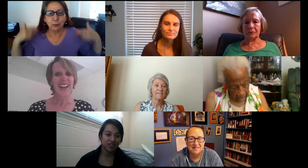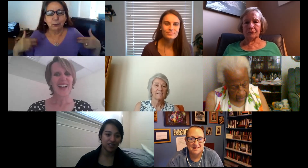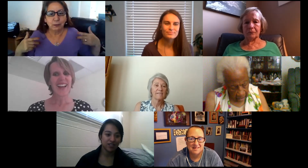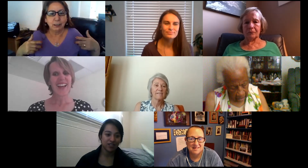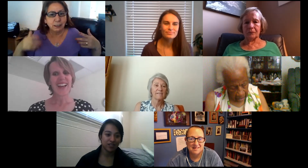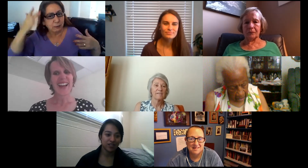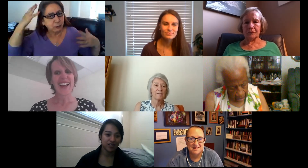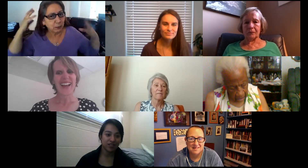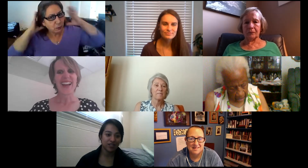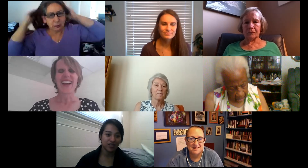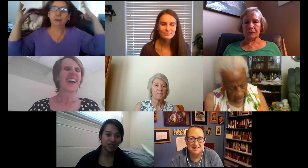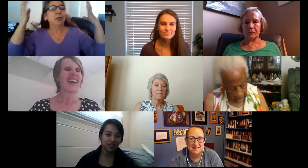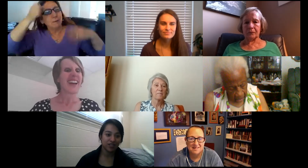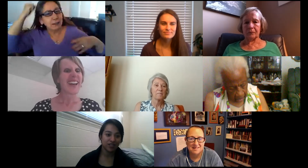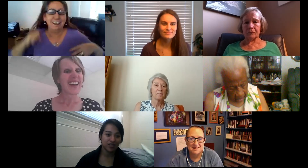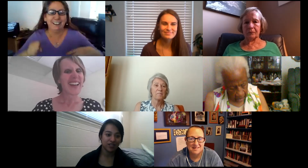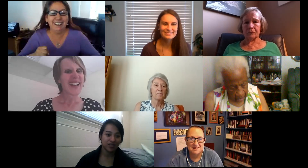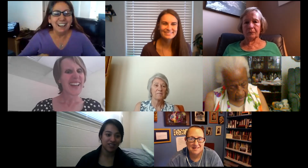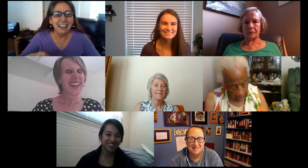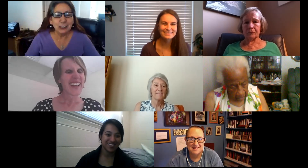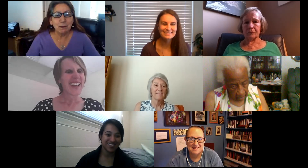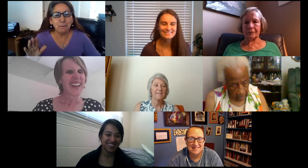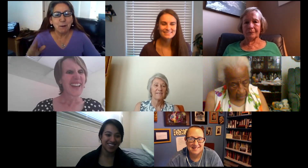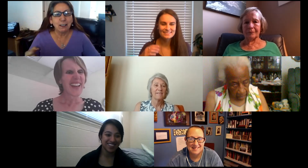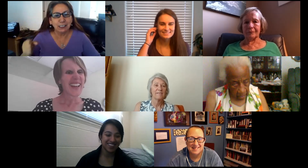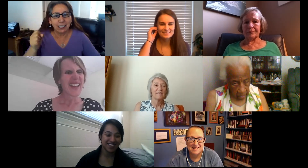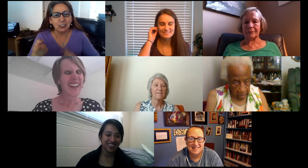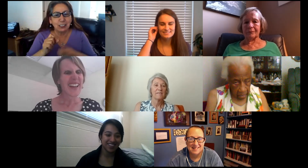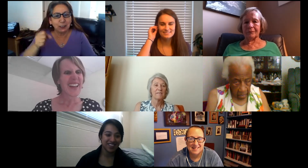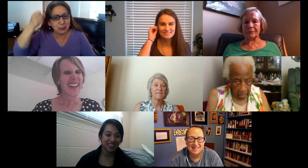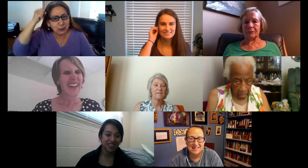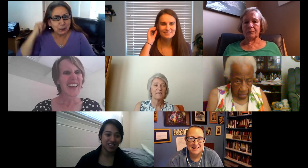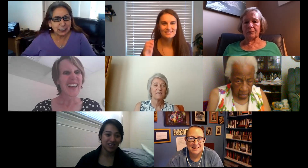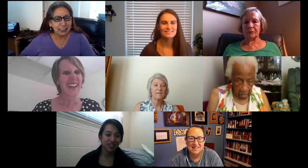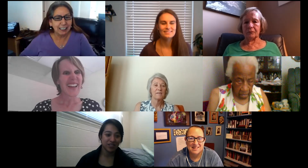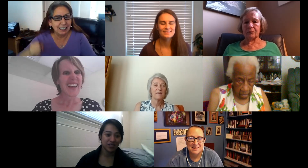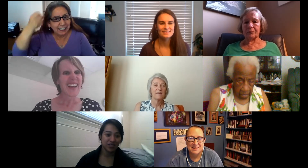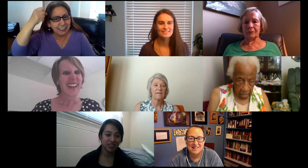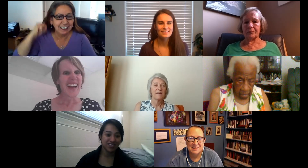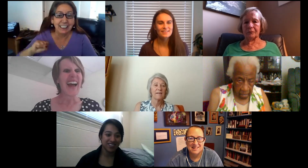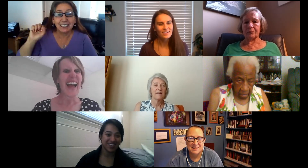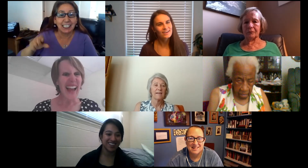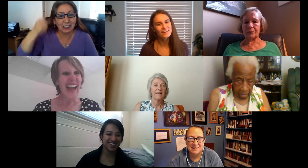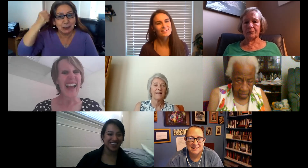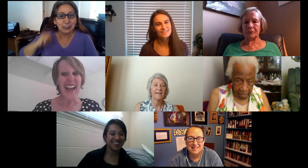perm, all wavy. So my boss changed it to Susie, and it stayed